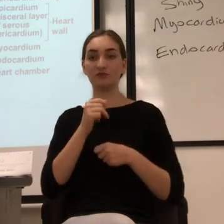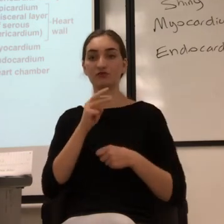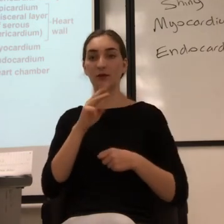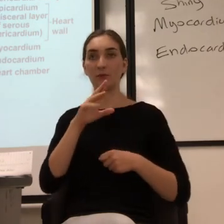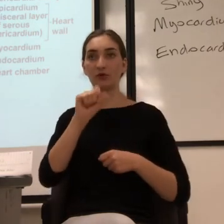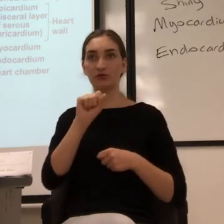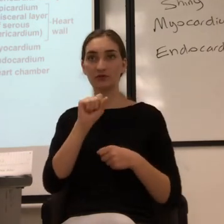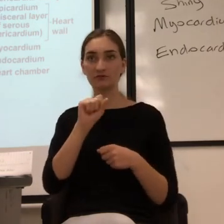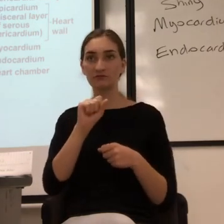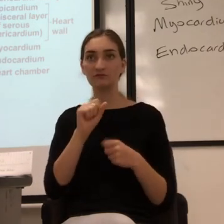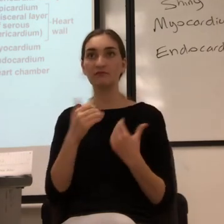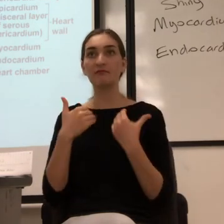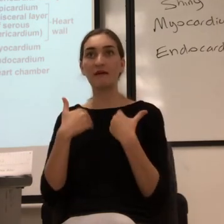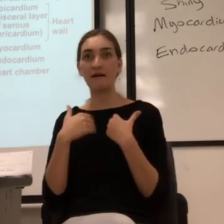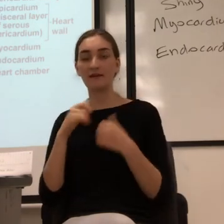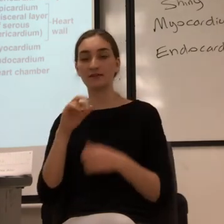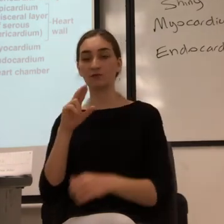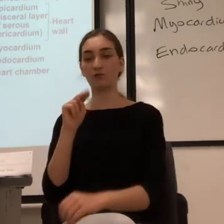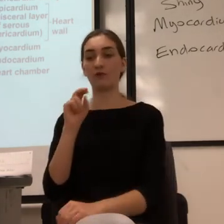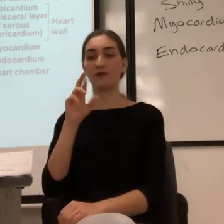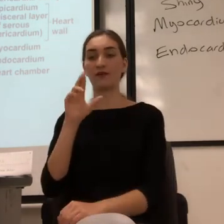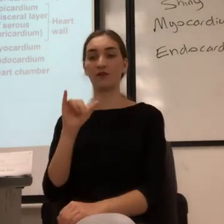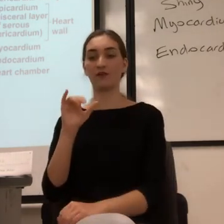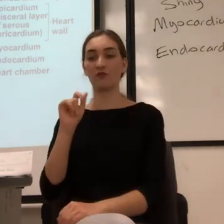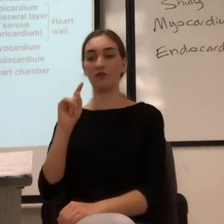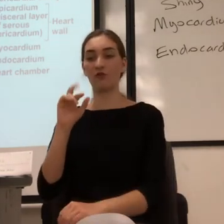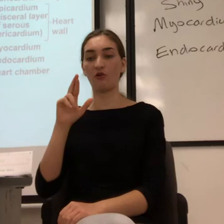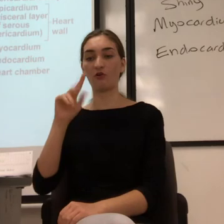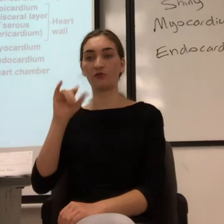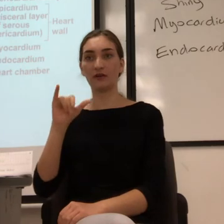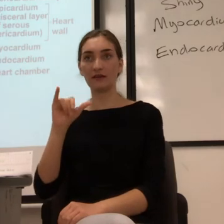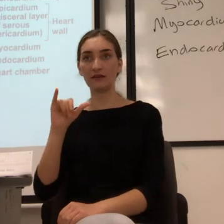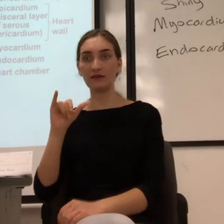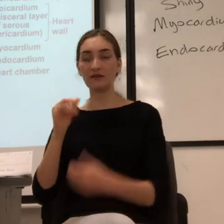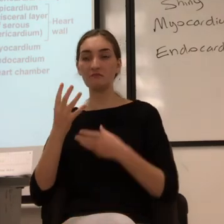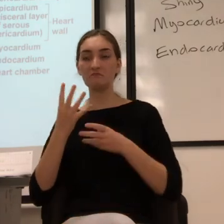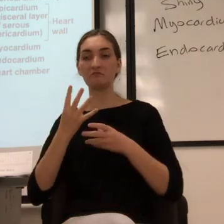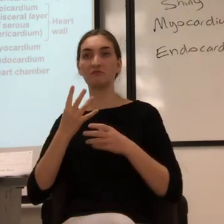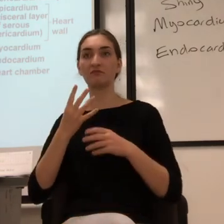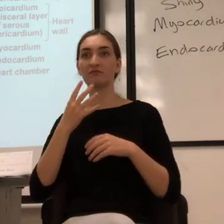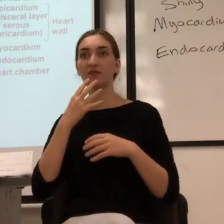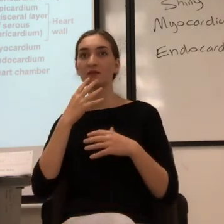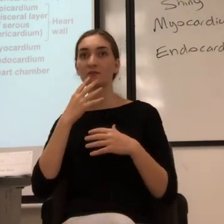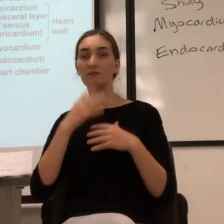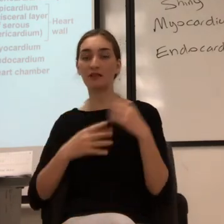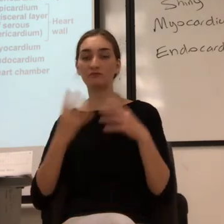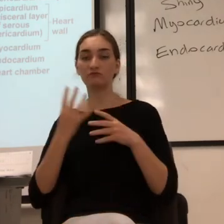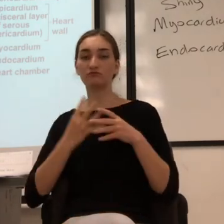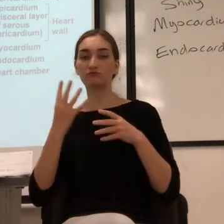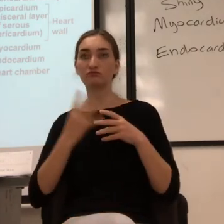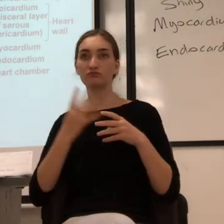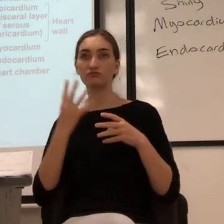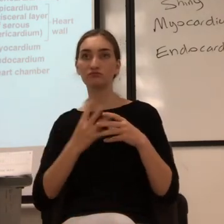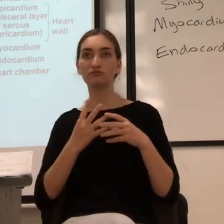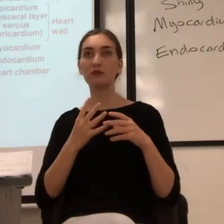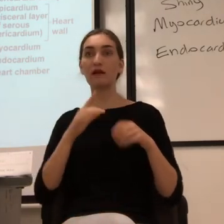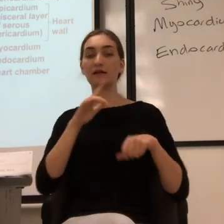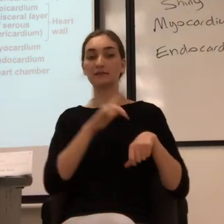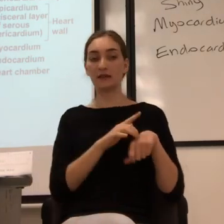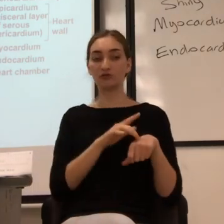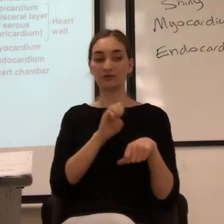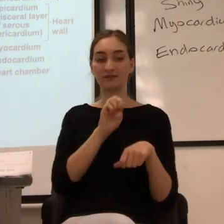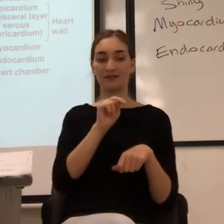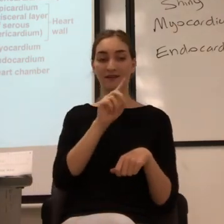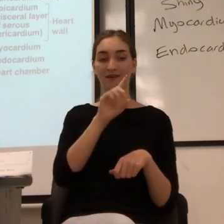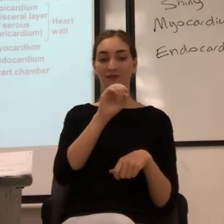arteries that supply the oxygen-rich blood, but the blood that fills the chambers, it touches the endocardium, but there's no gas exchange